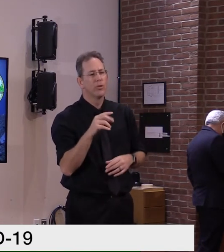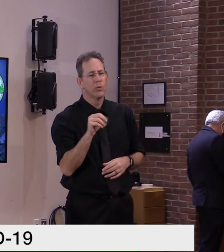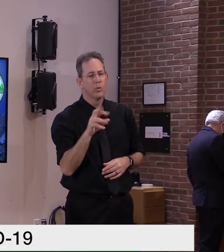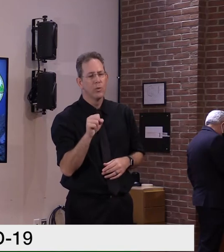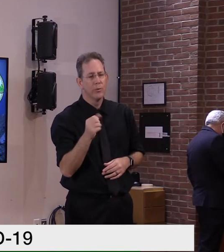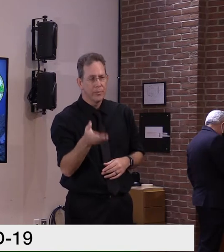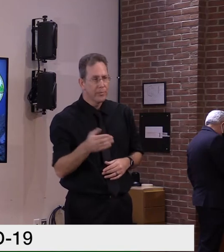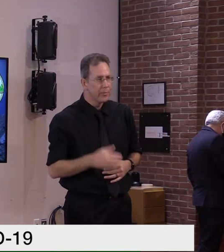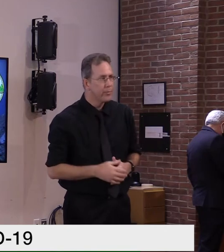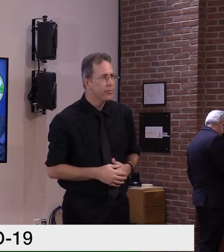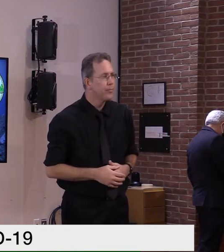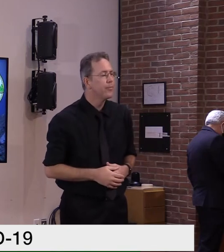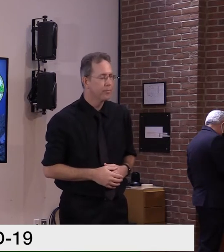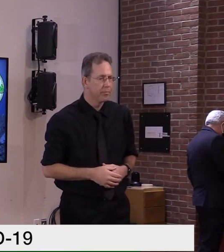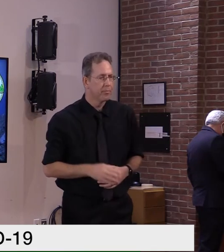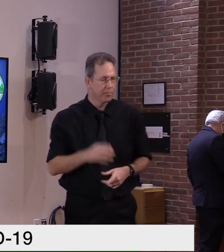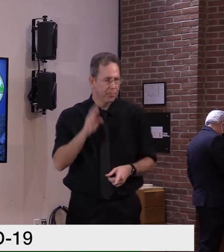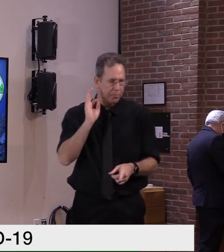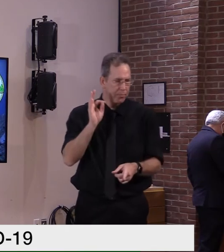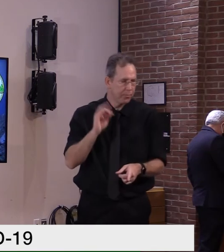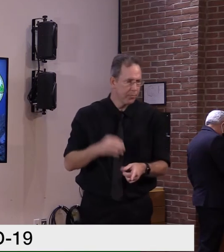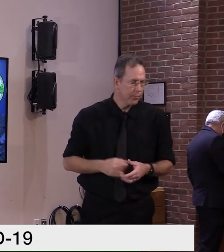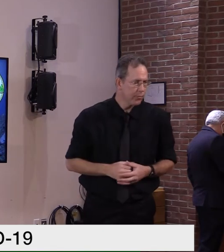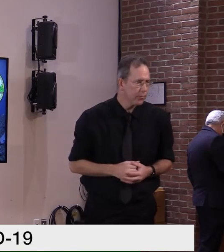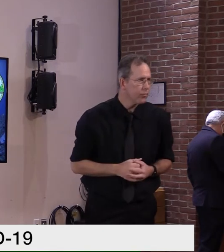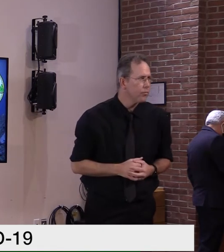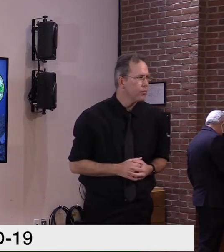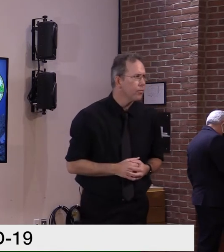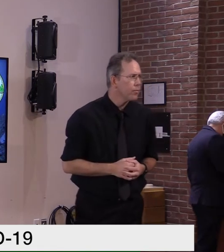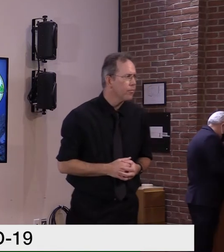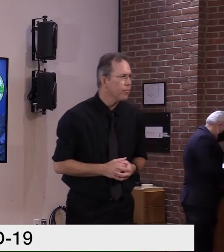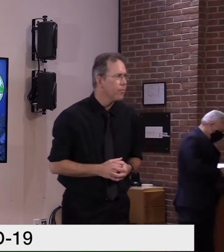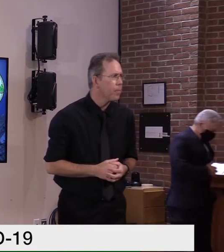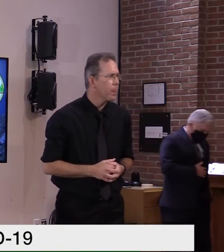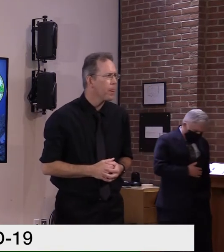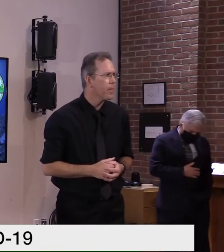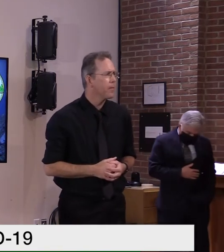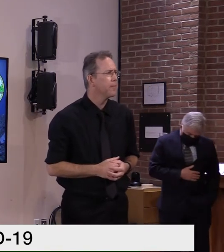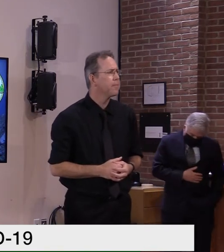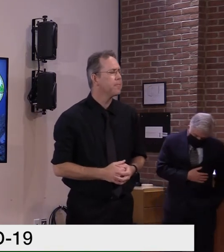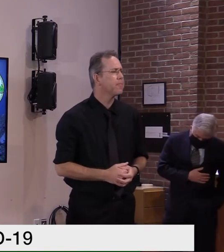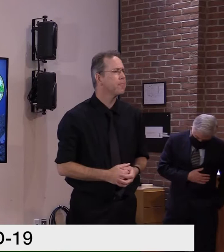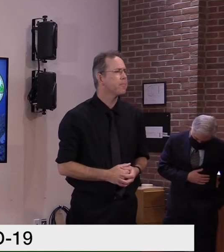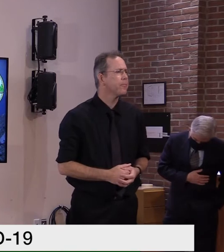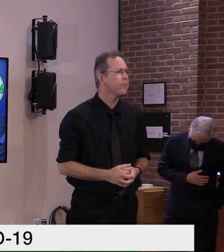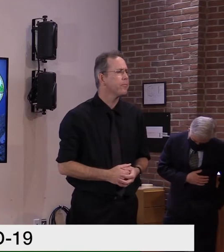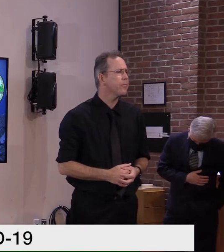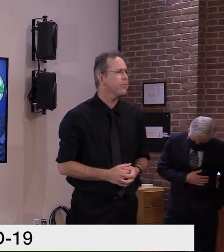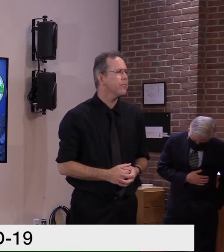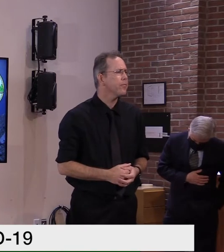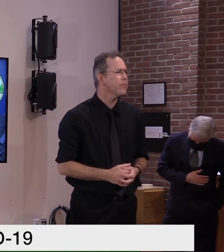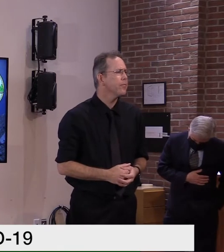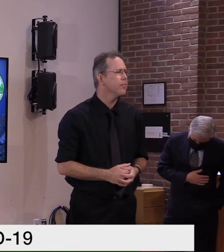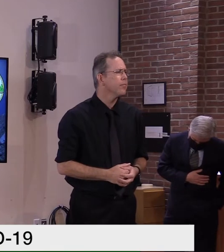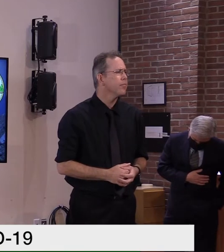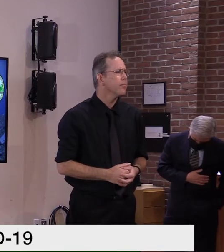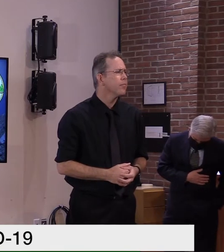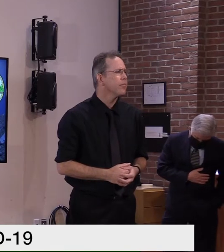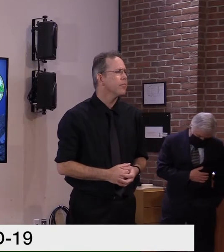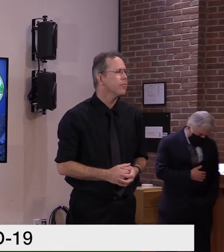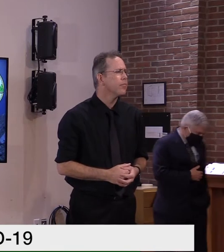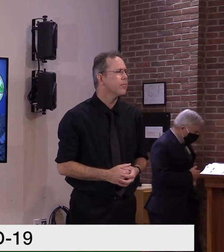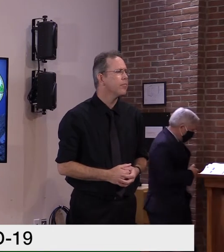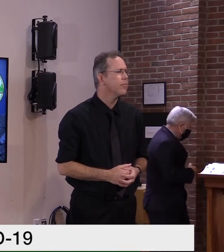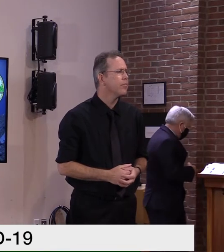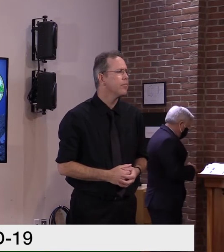Hello, thanks for taking my call. I had a question from a parent this week about whether it would be possible for pop-up testing,